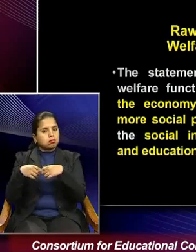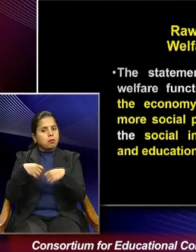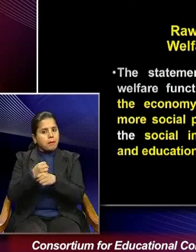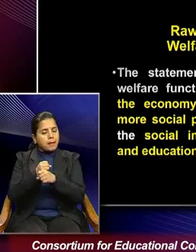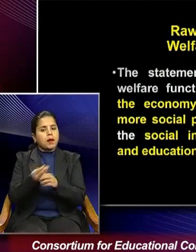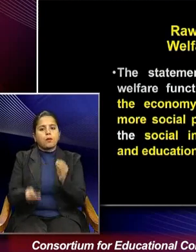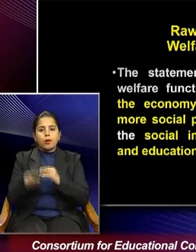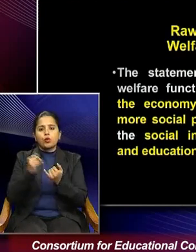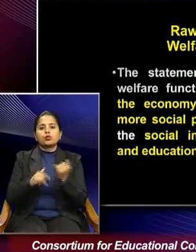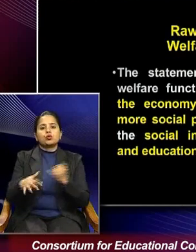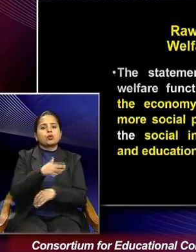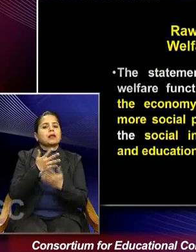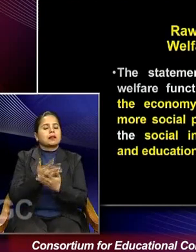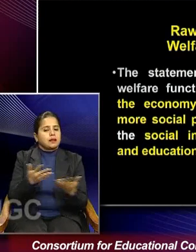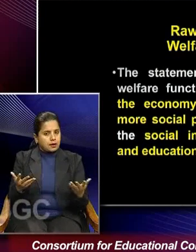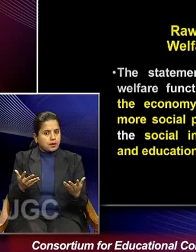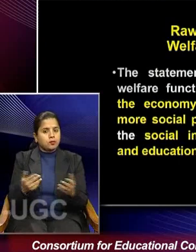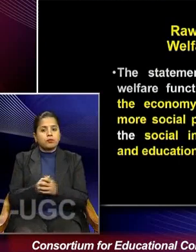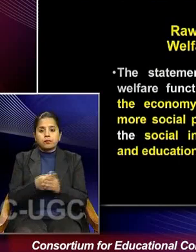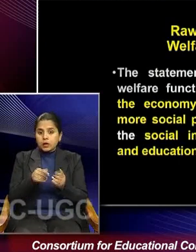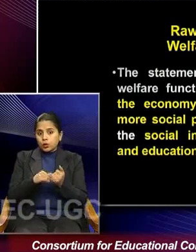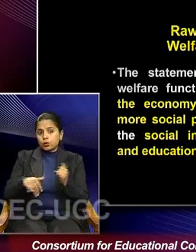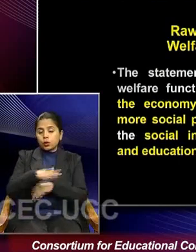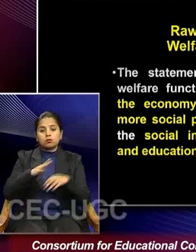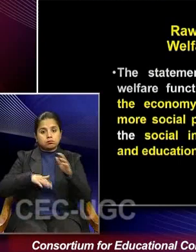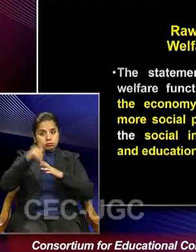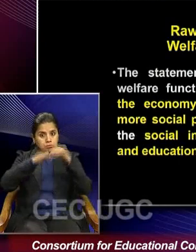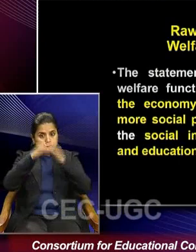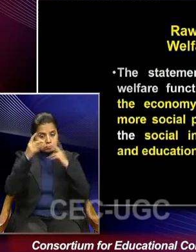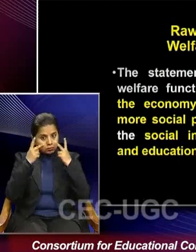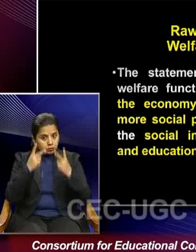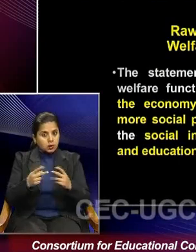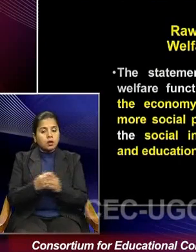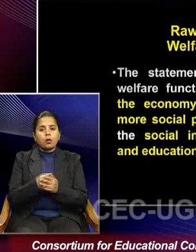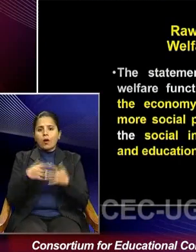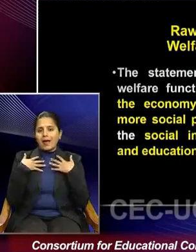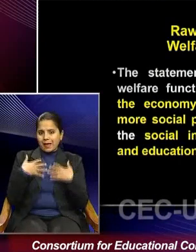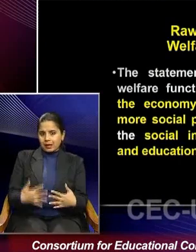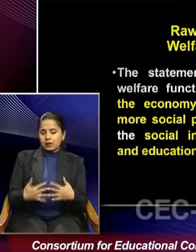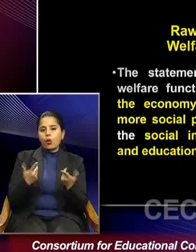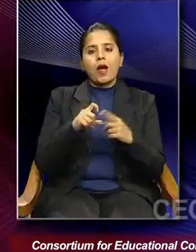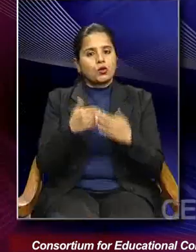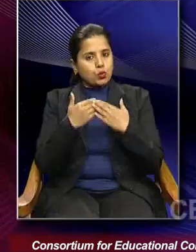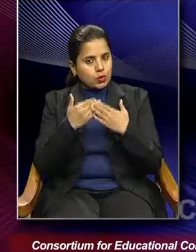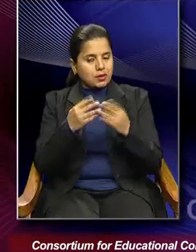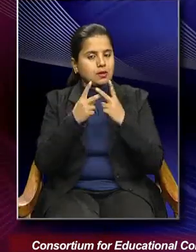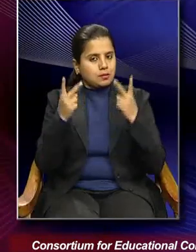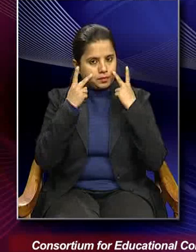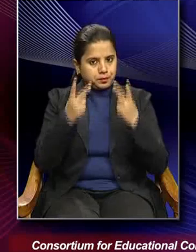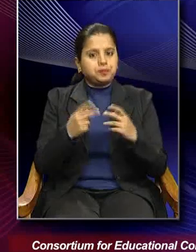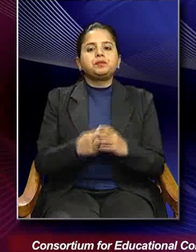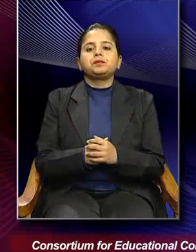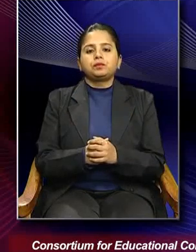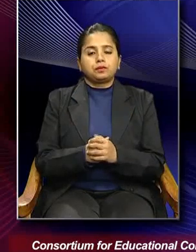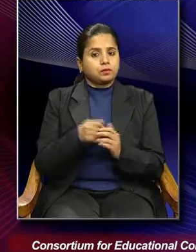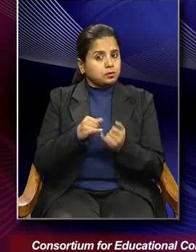social products in the form of social infrastructure, of health and education.